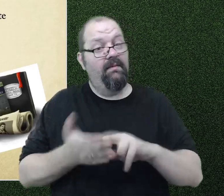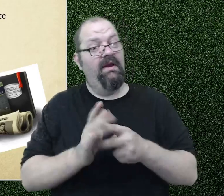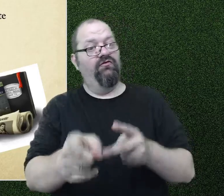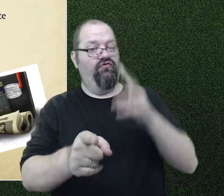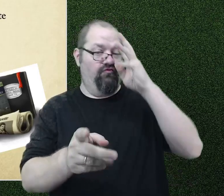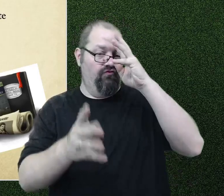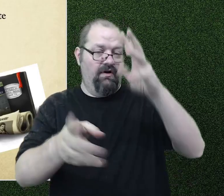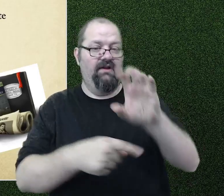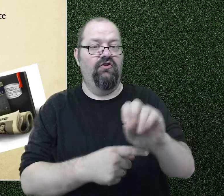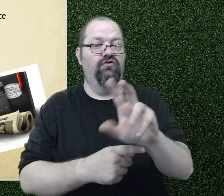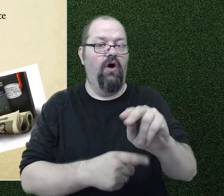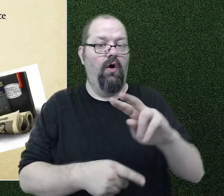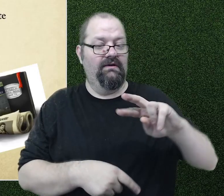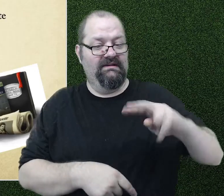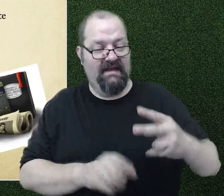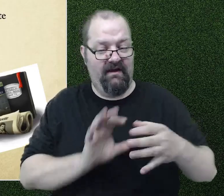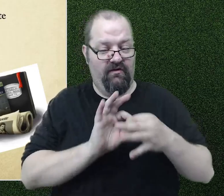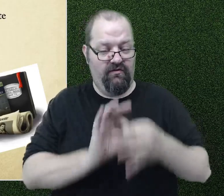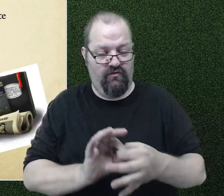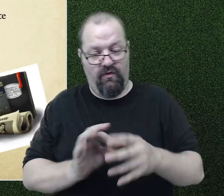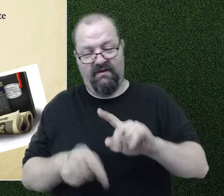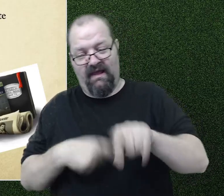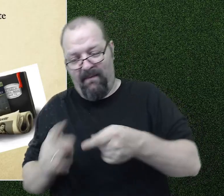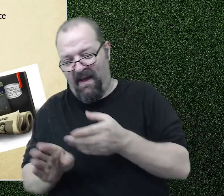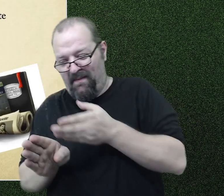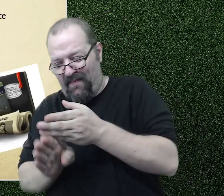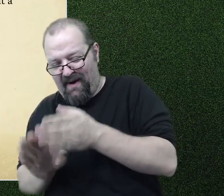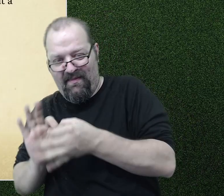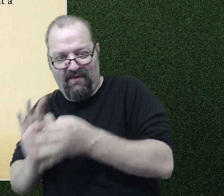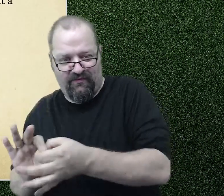source about a primary source.